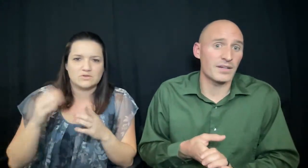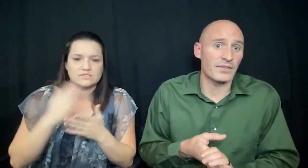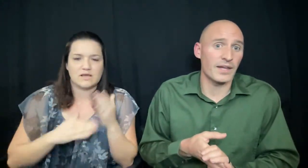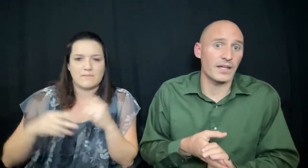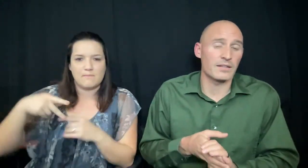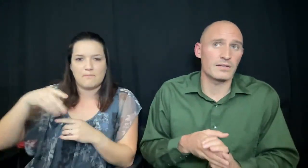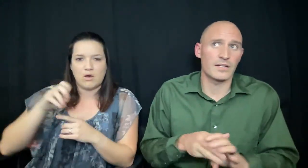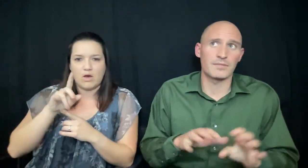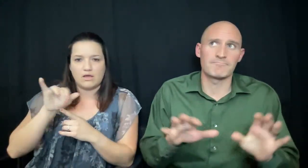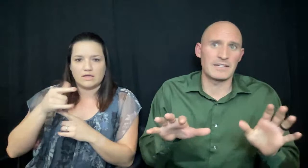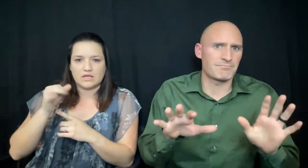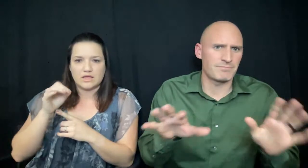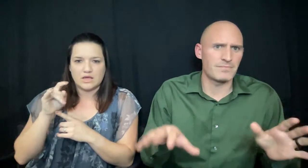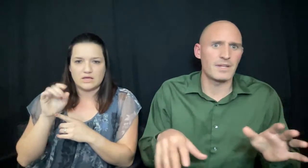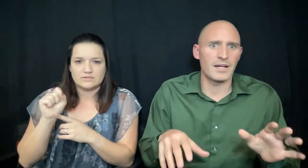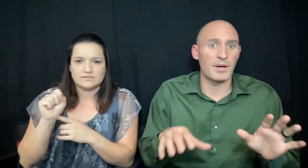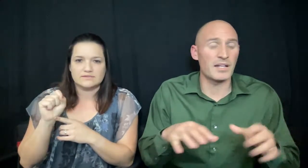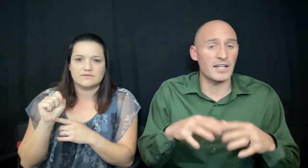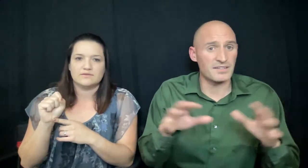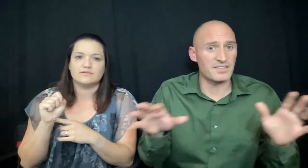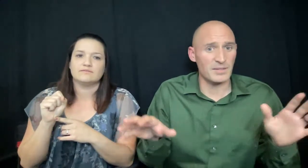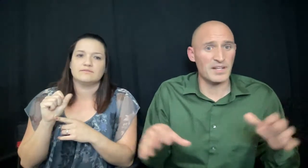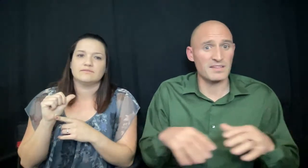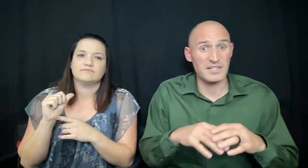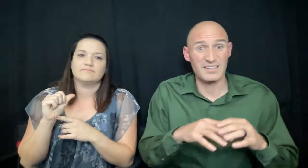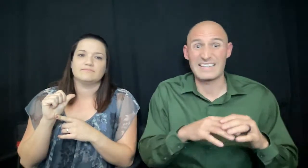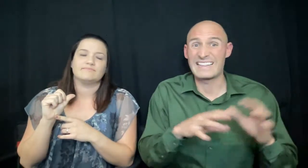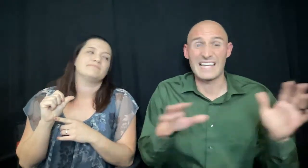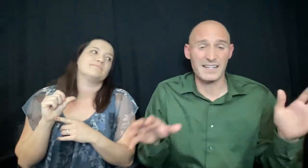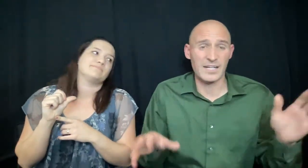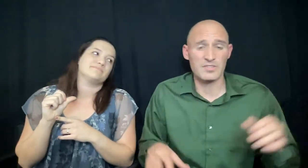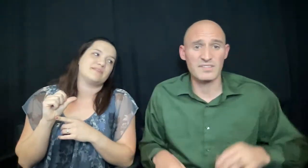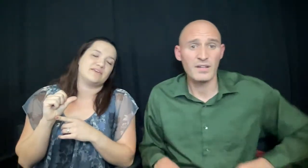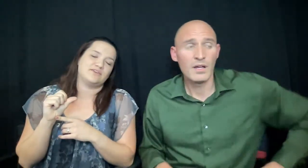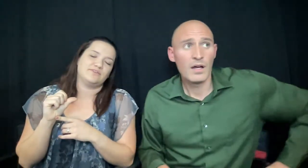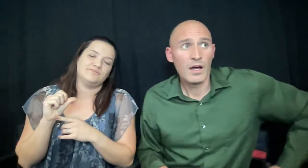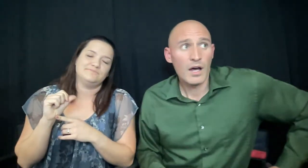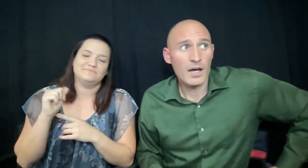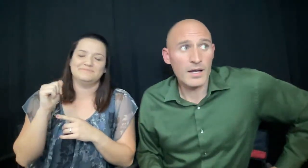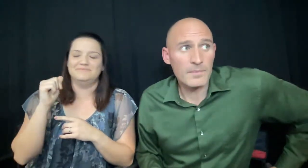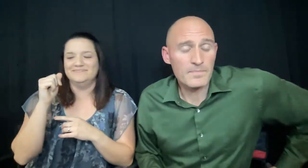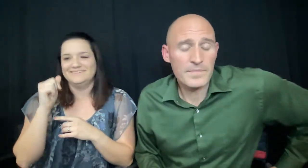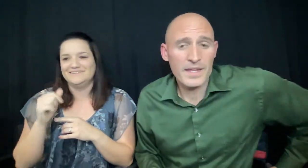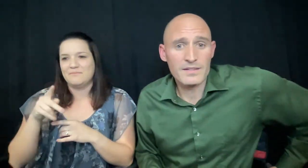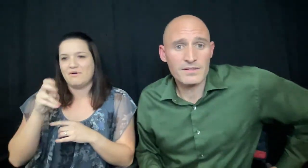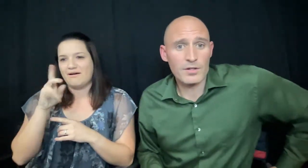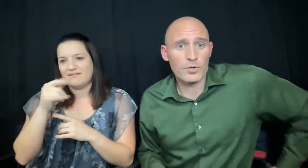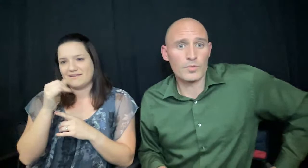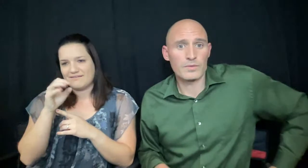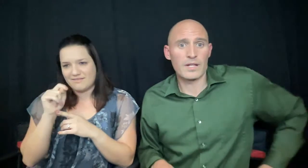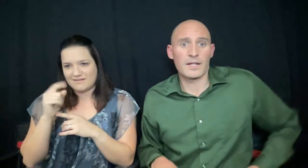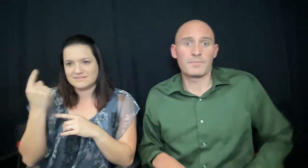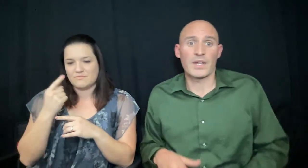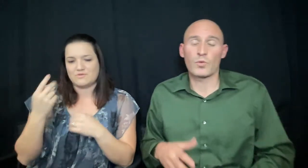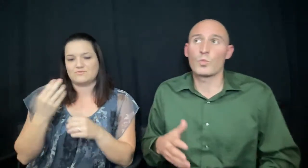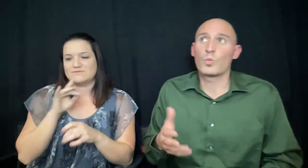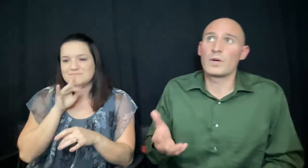that and polyglot is just somebody that speaks a lot of languages. Thank you. And so like one